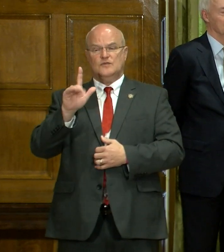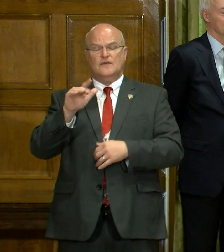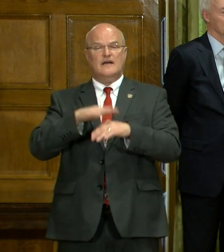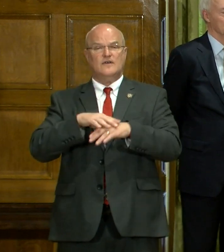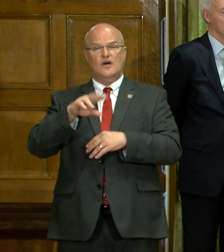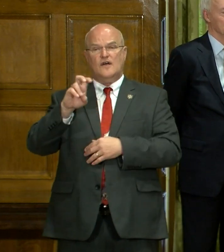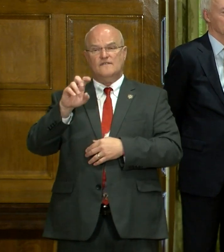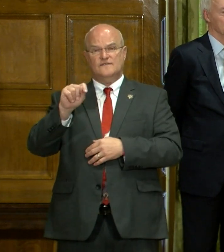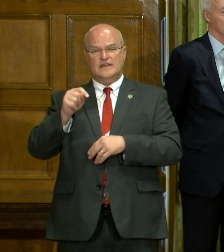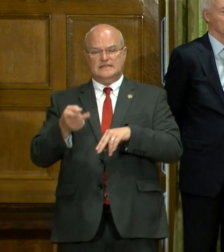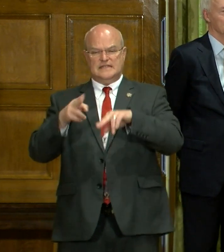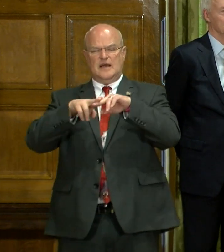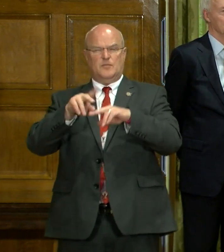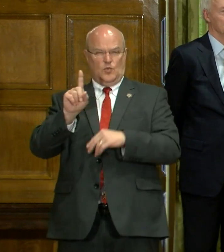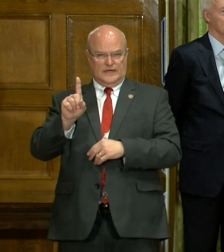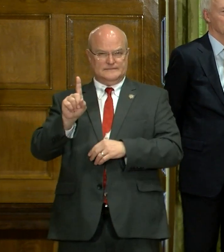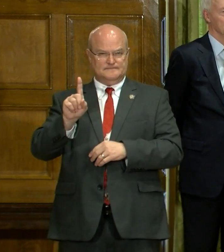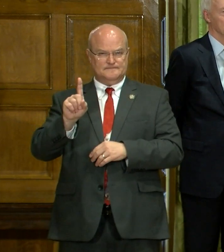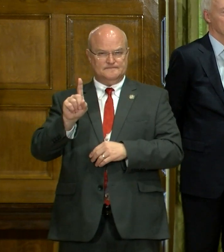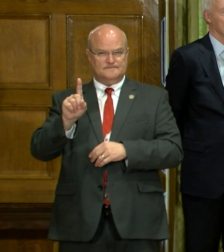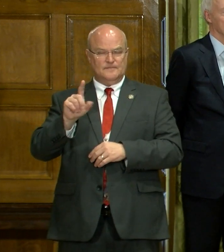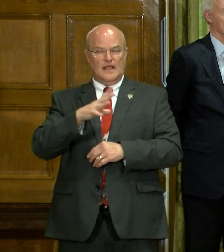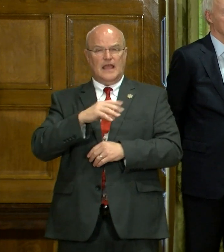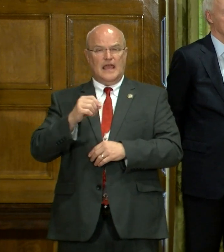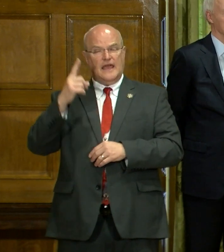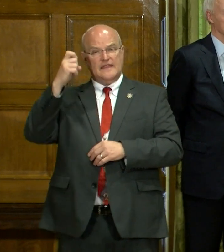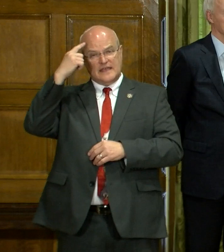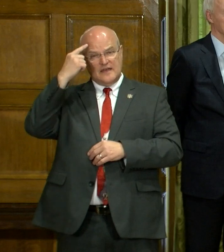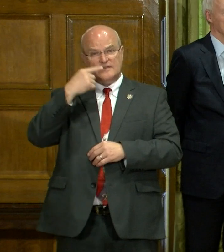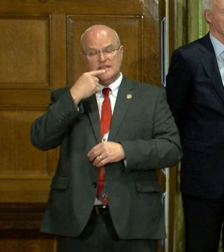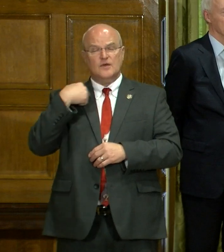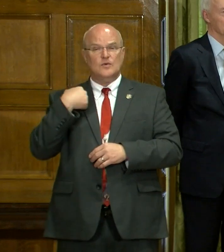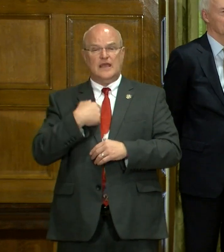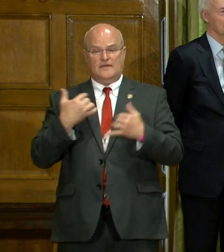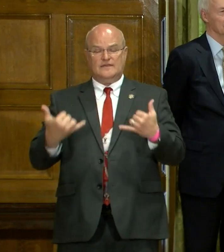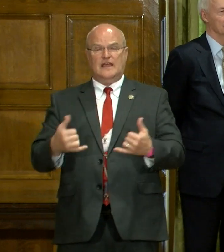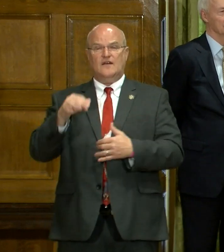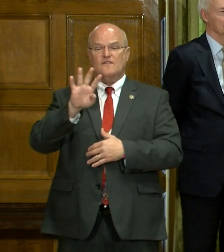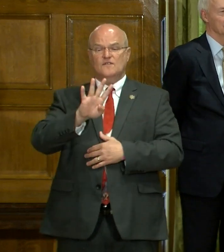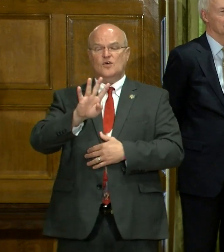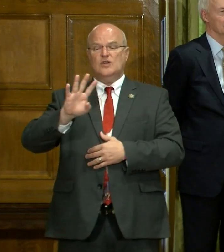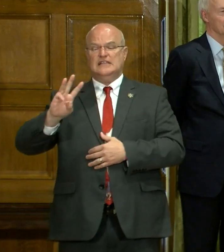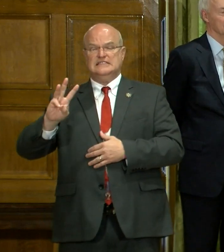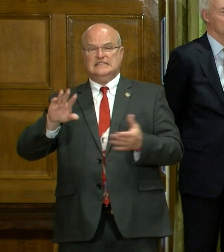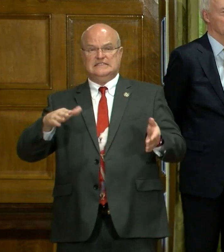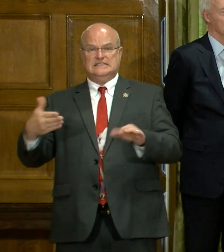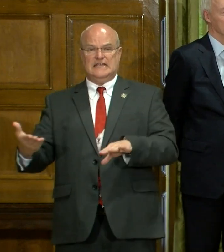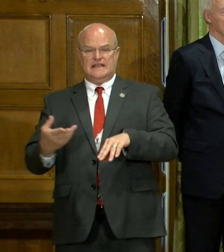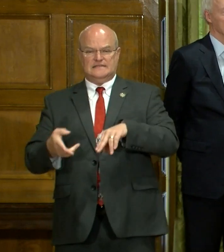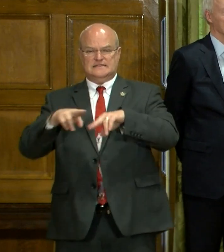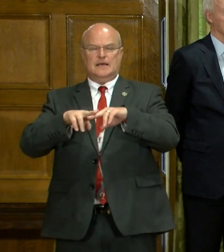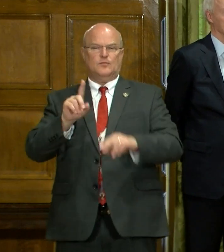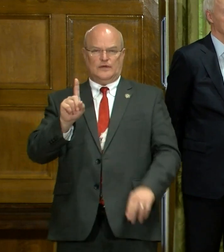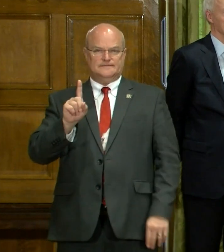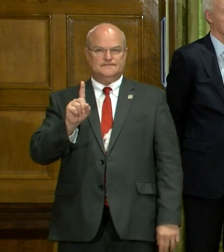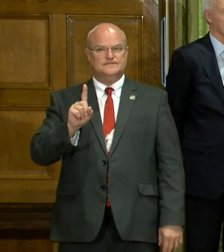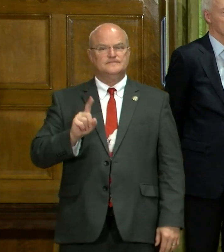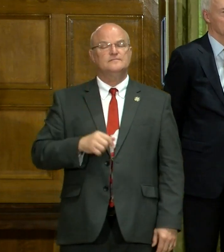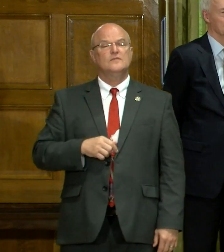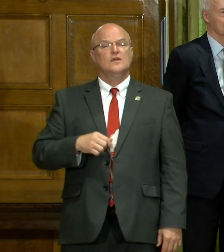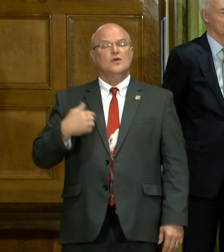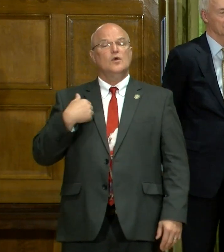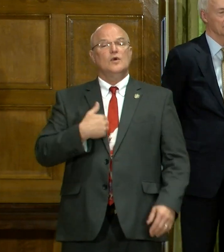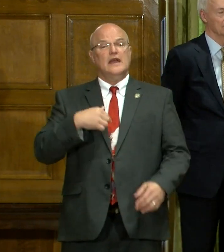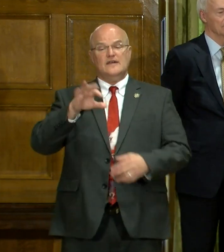on a ventilator. That's up 1 from yesterday. And as the Governor mentioned, we have now 46 deaths. That's up 1 from yesterday.